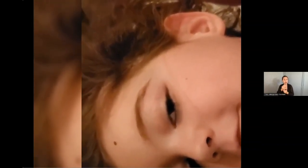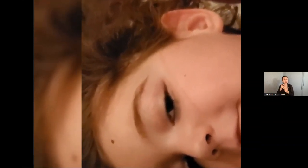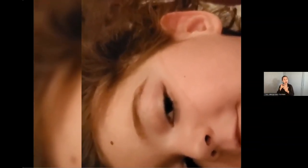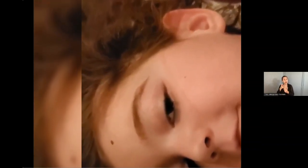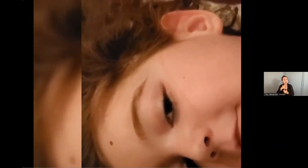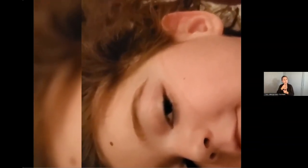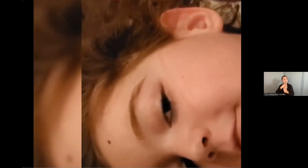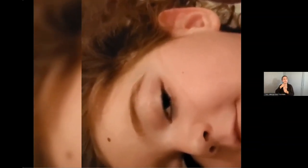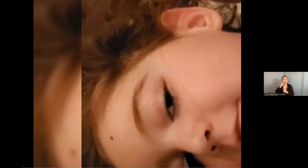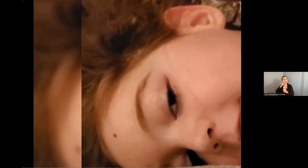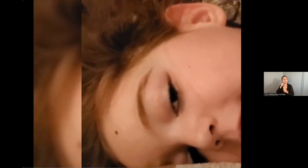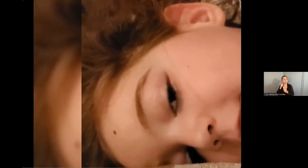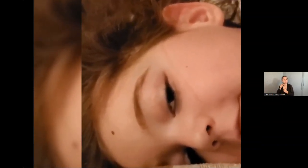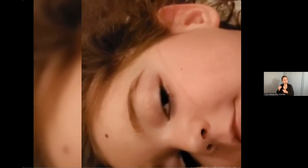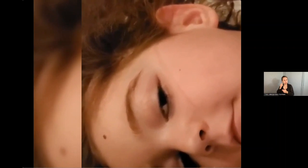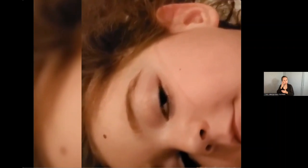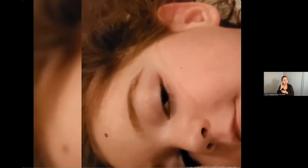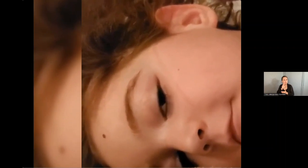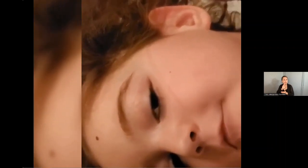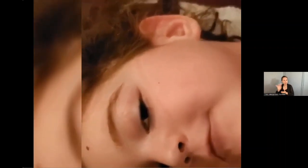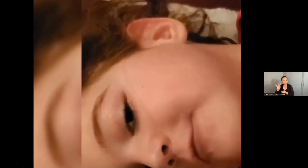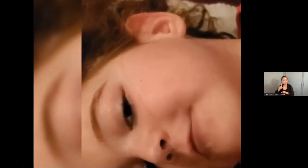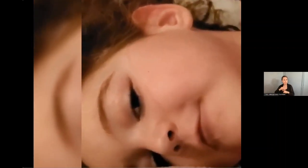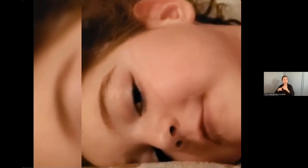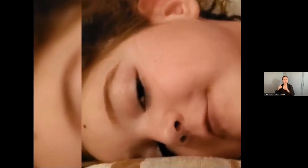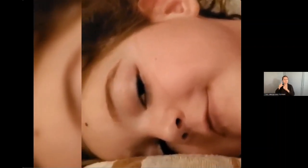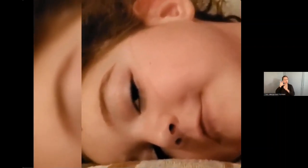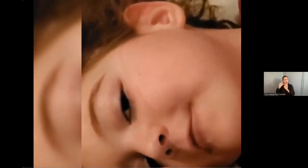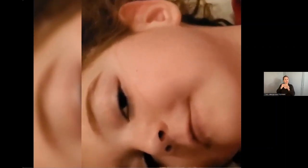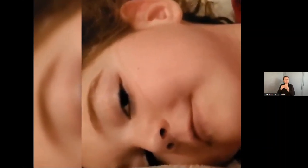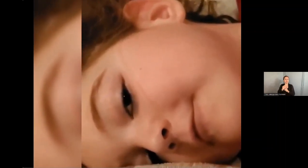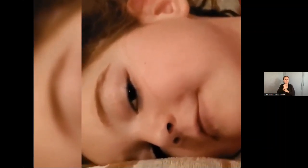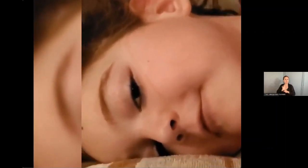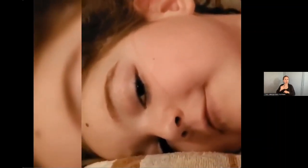would be 8 and that she's forever 5, almost 6.